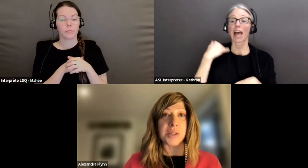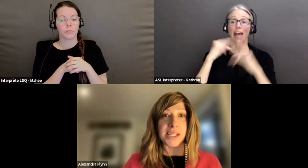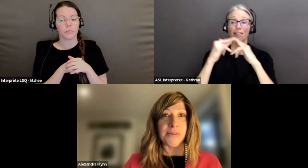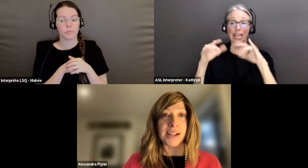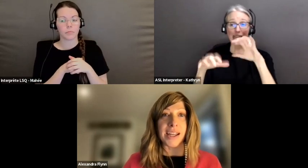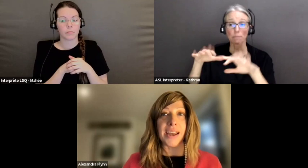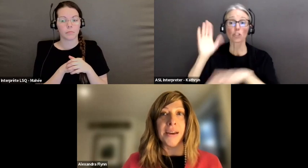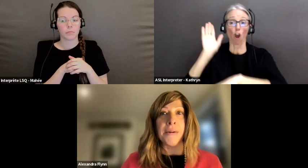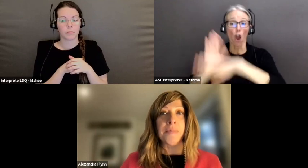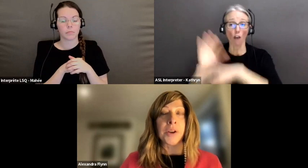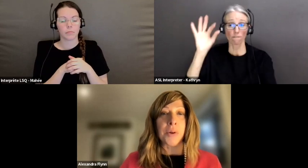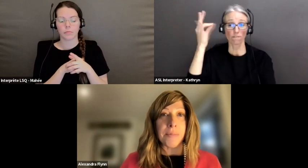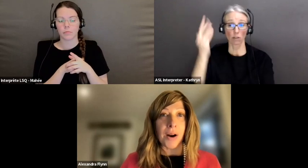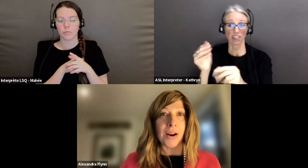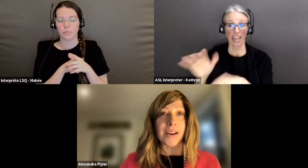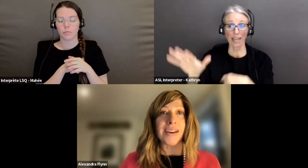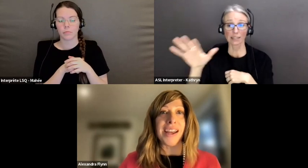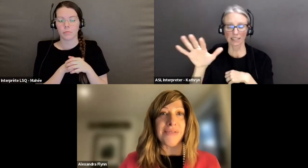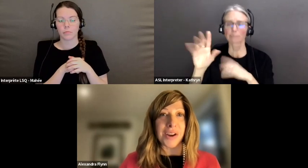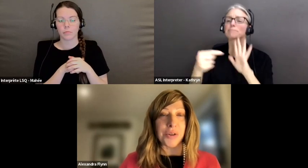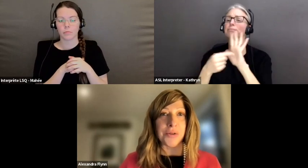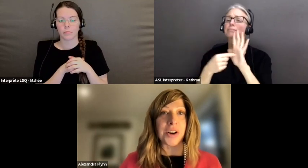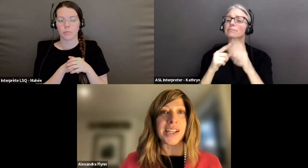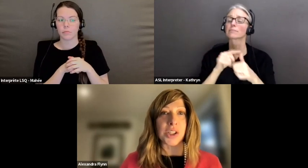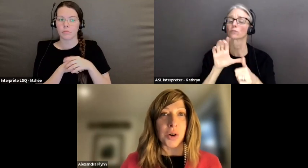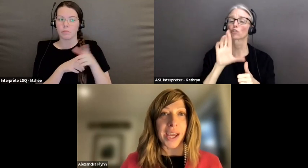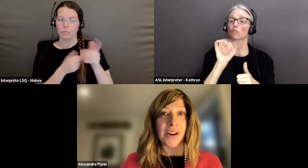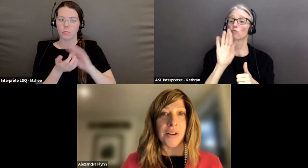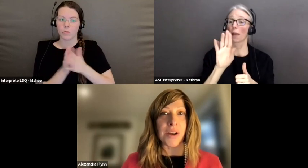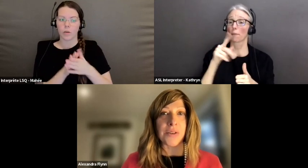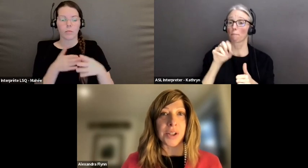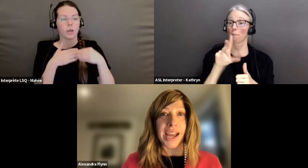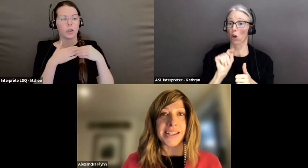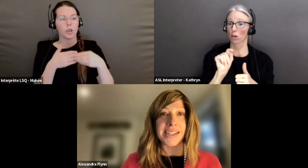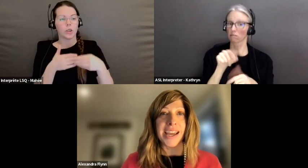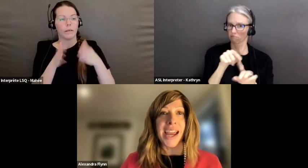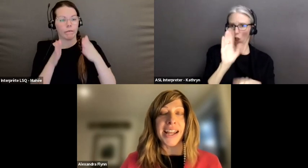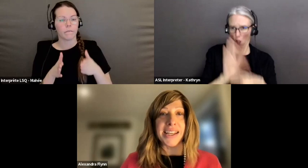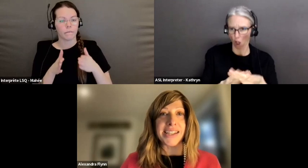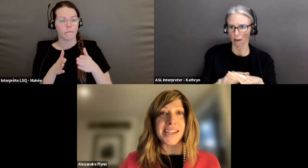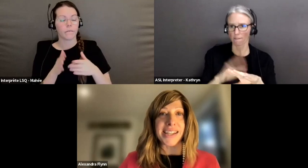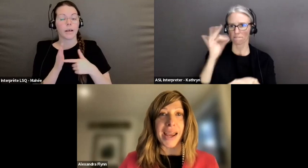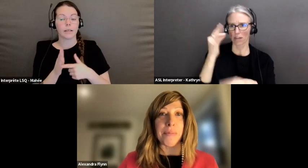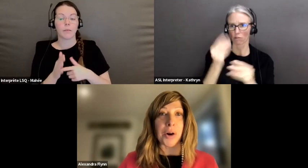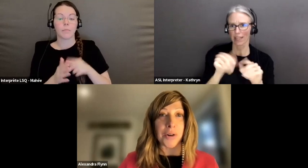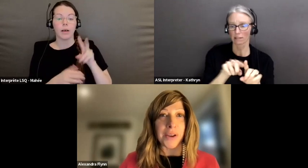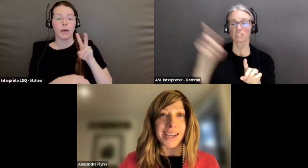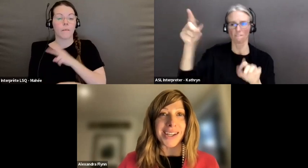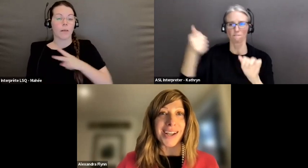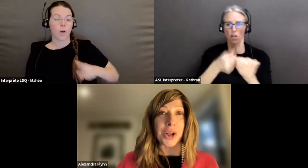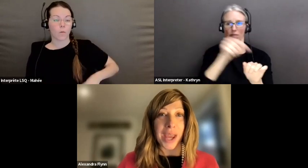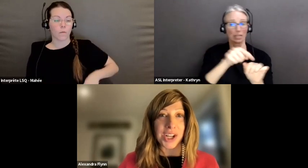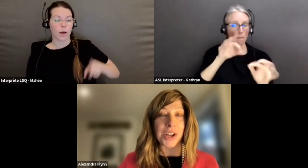So specifically, Crab Park in Vancouver is located on federal lands, and this is a